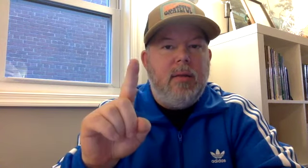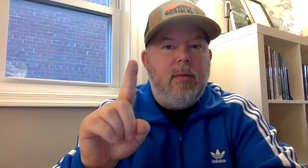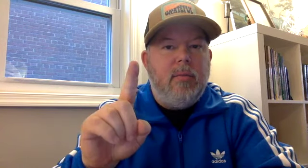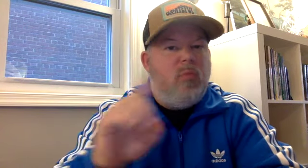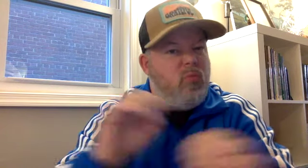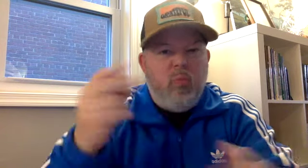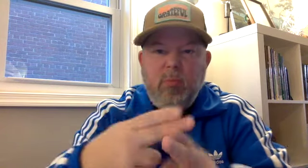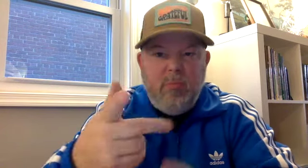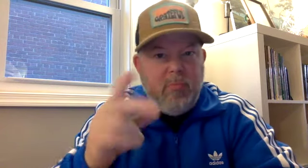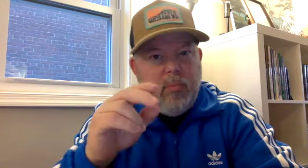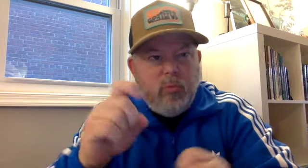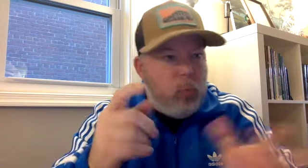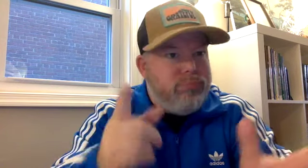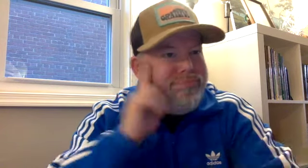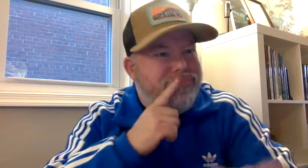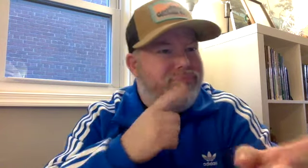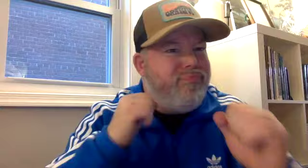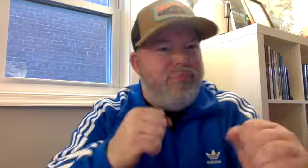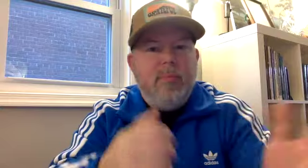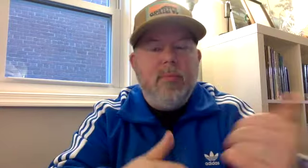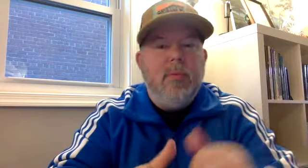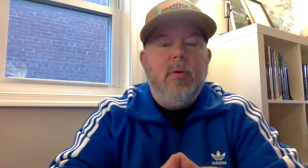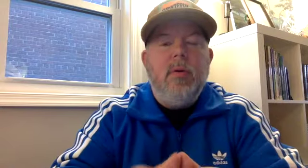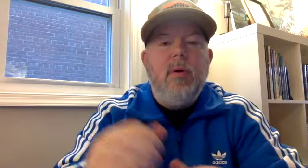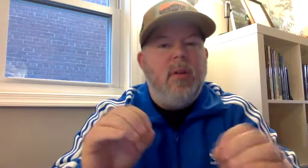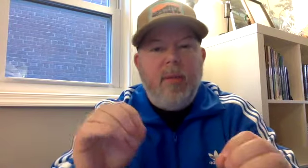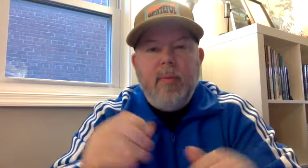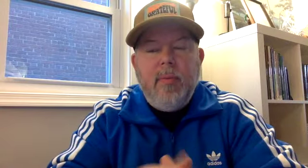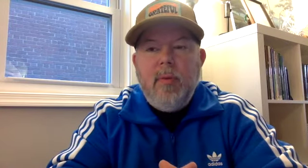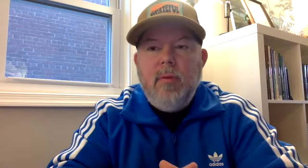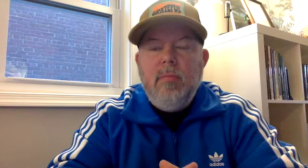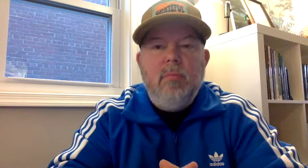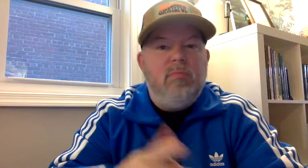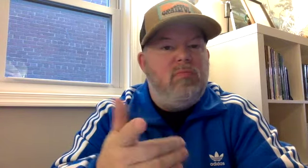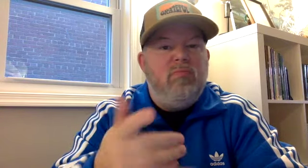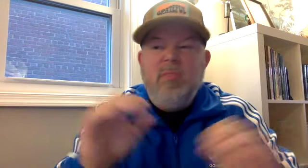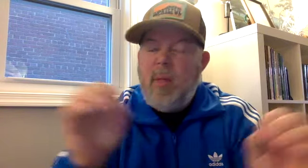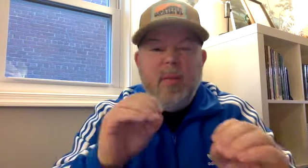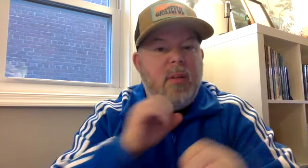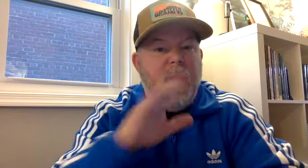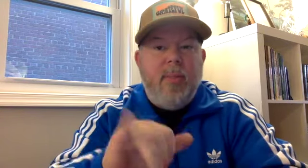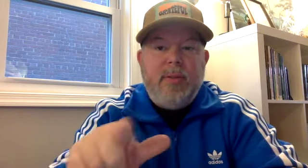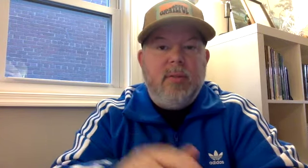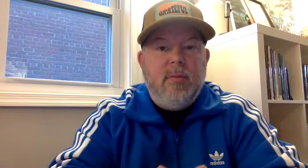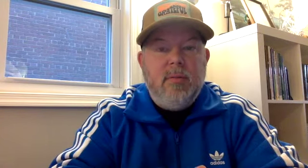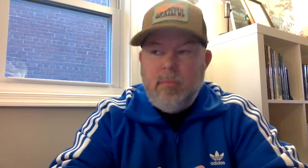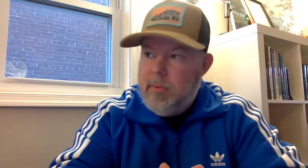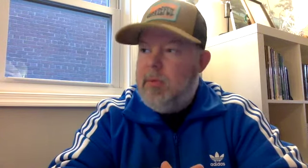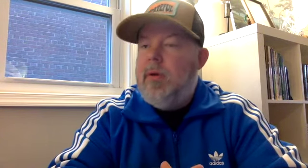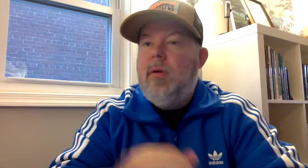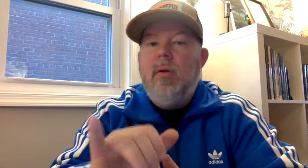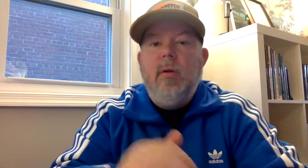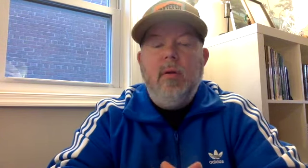pointed out this paradox that these guys are so tough when it comes to how we need to deal with autocrats